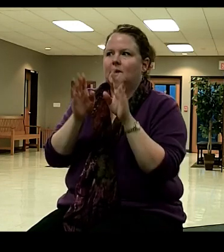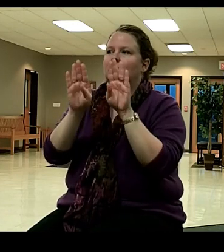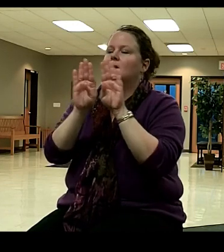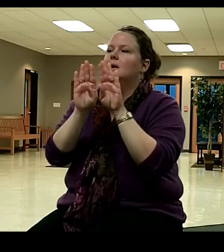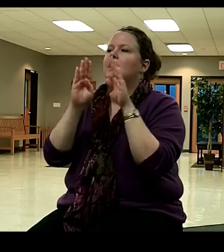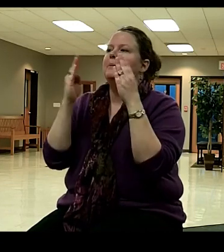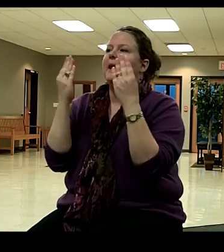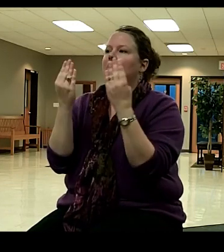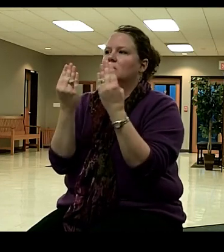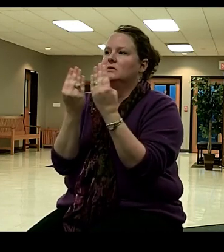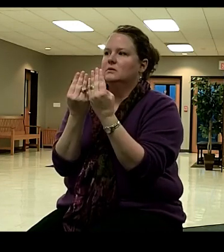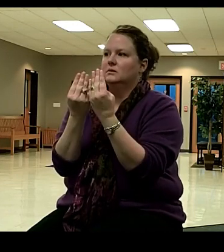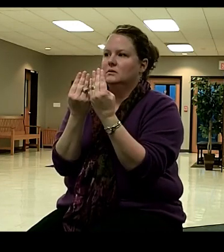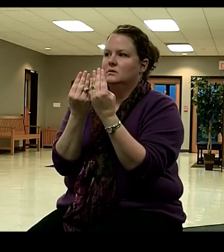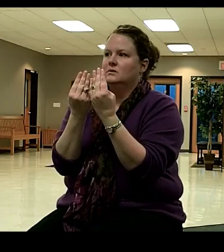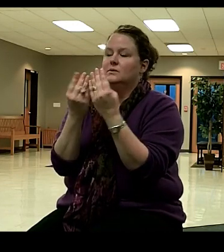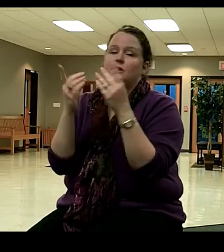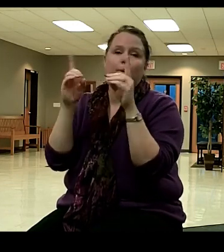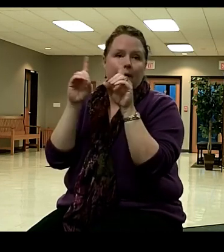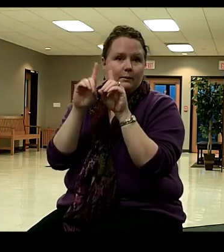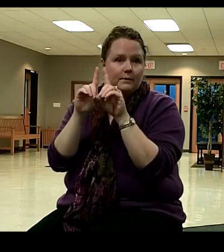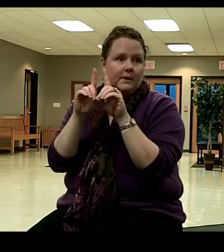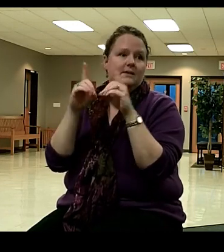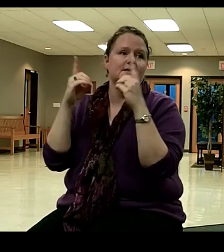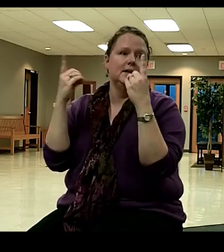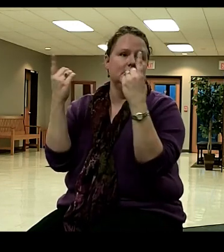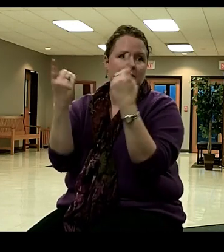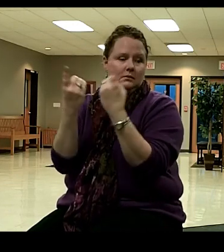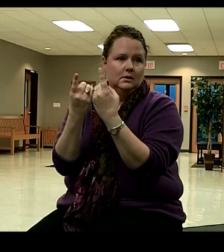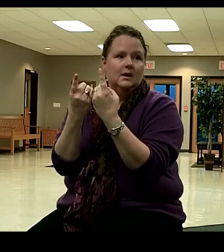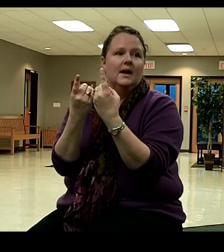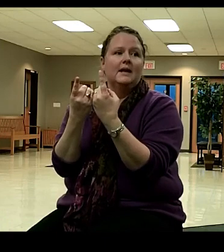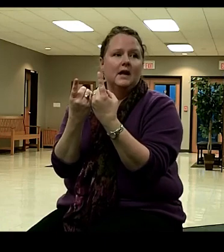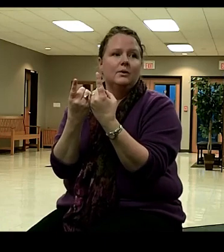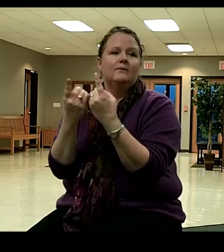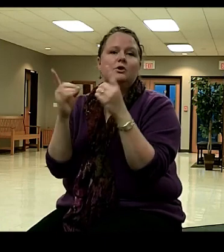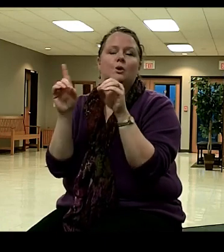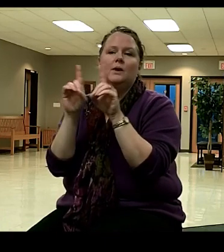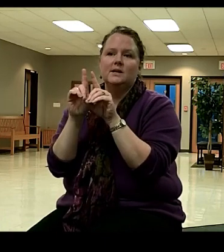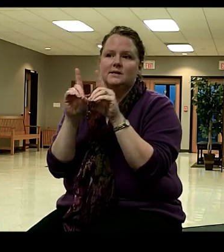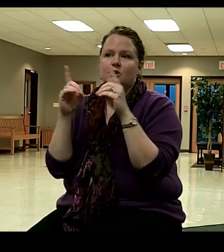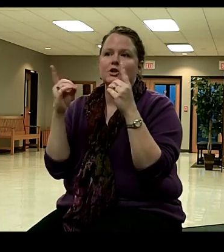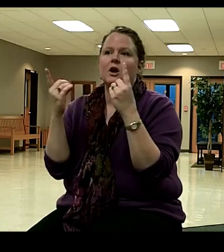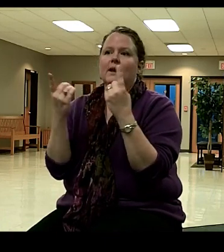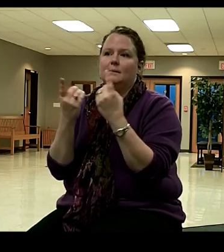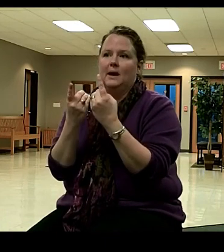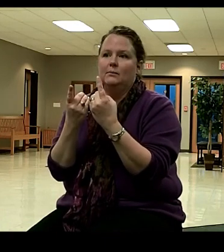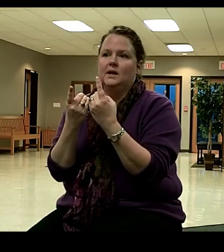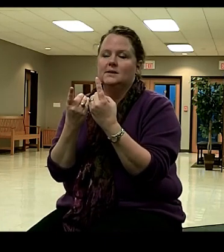middle. A bagel. So a donut would be the D. Again, you have to know what it is that you're talking about, because